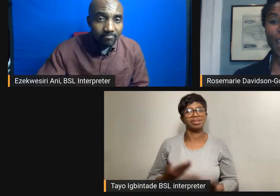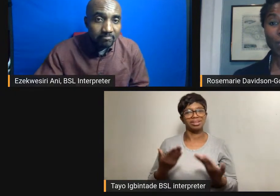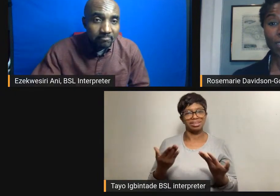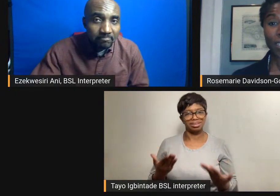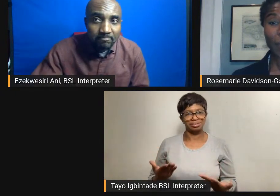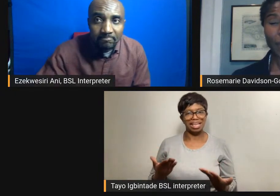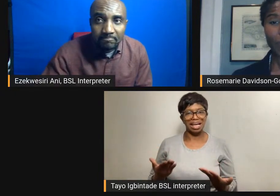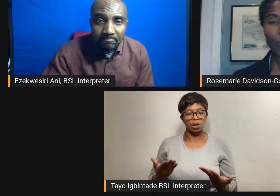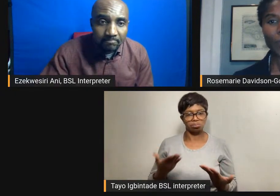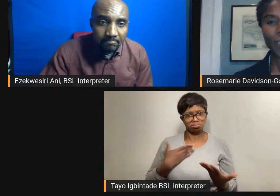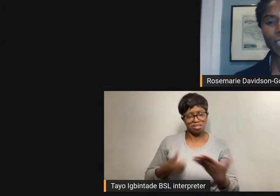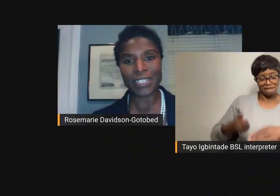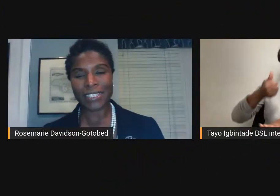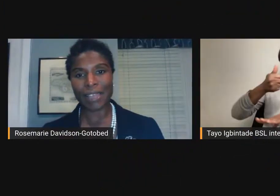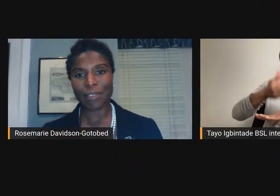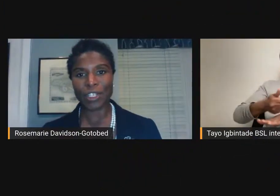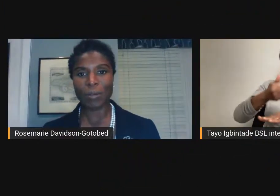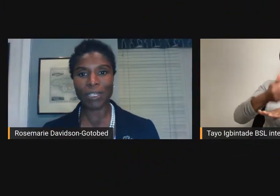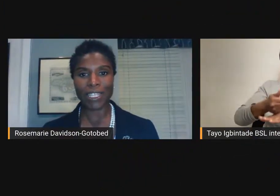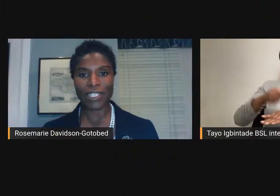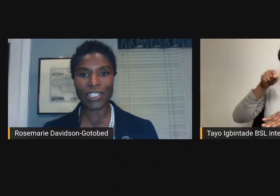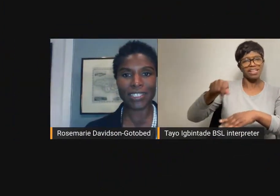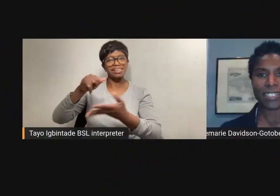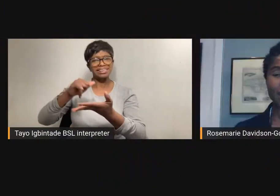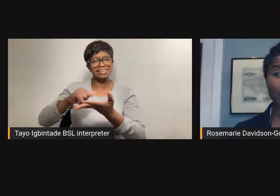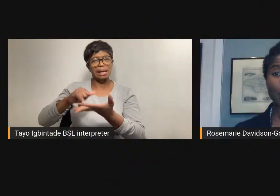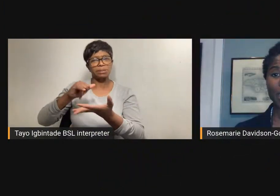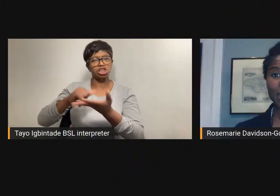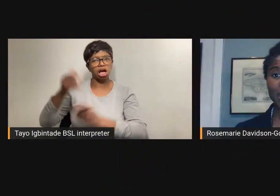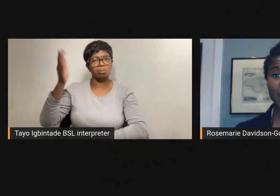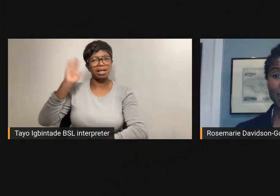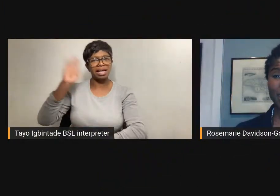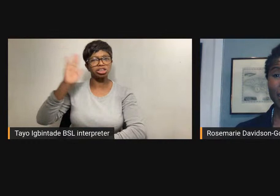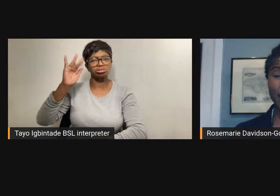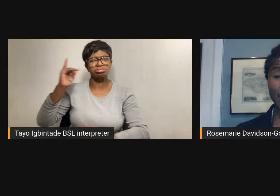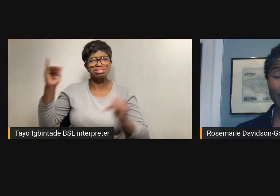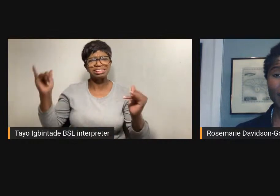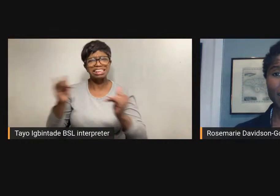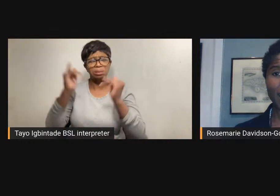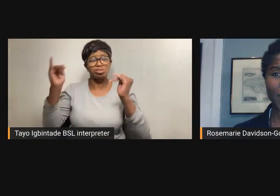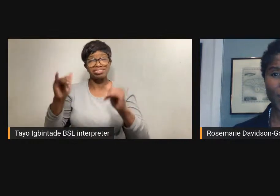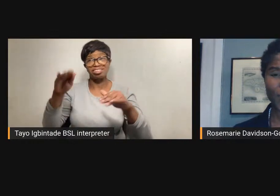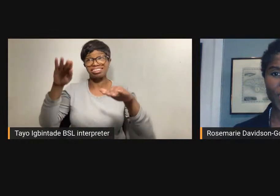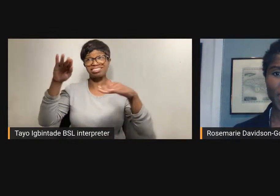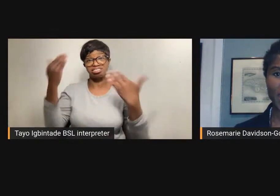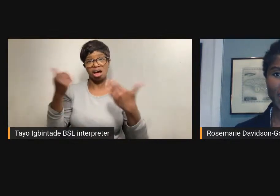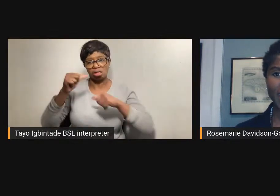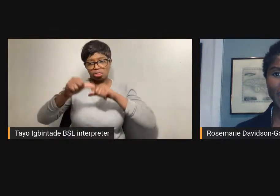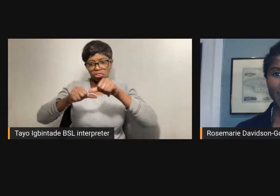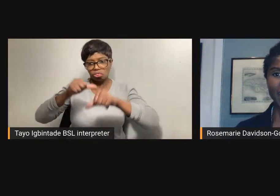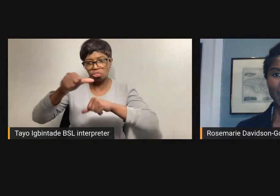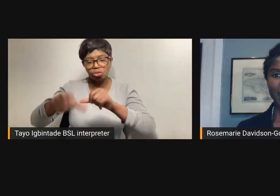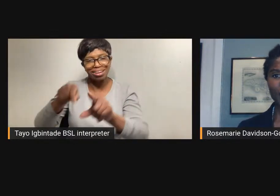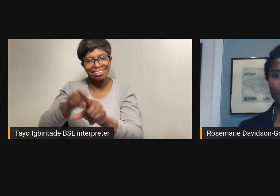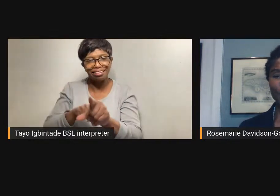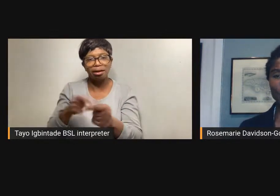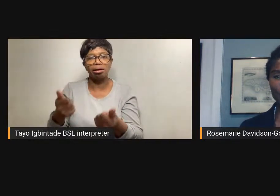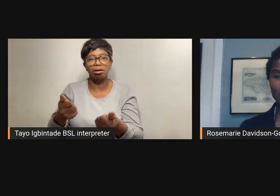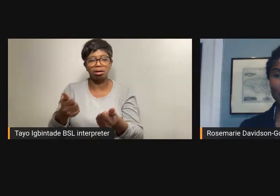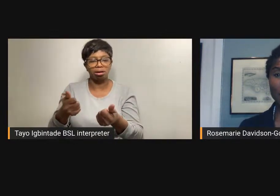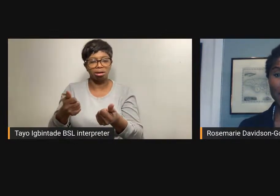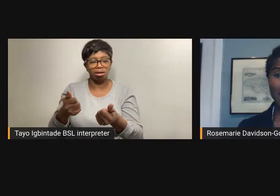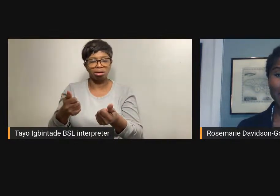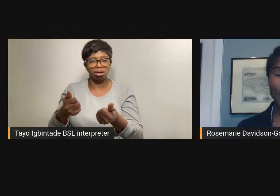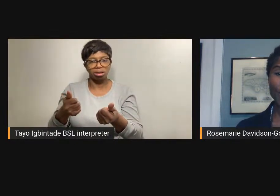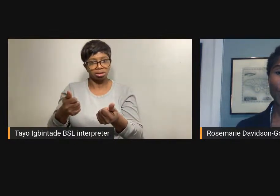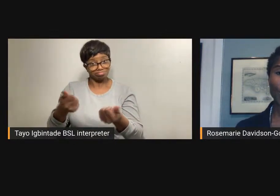as founder of these Sam Sharpe Lectures, celebrating its 9th consecutive year, it falls